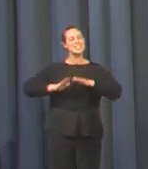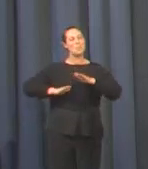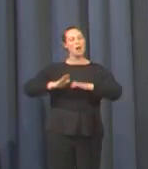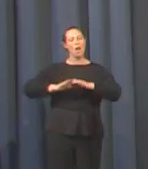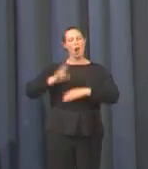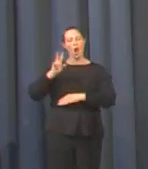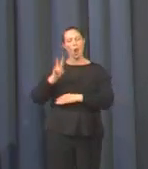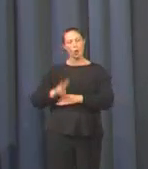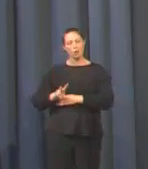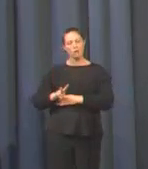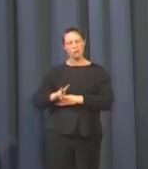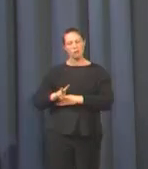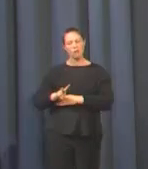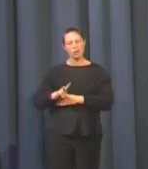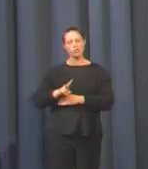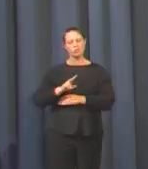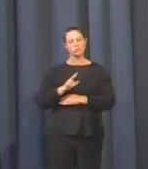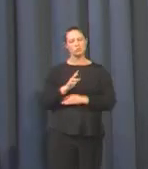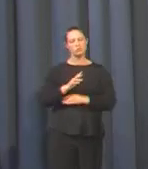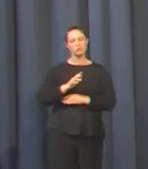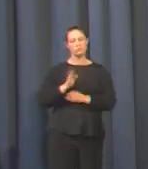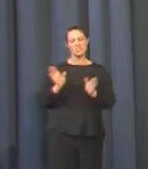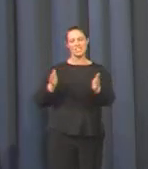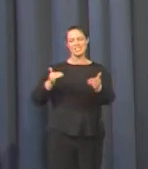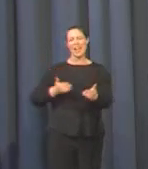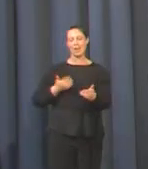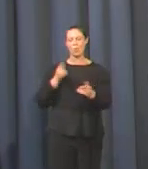to the water you've had through the tanker.